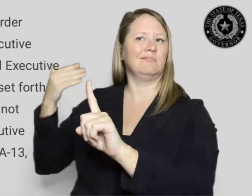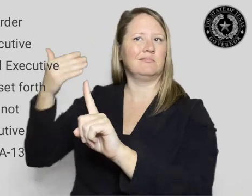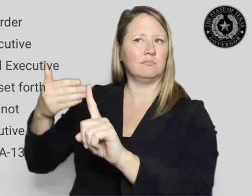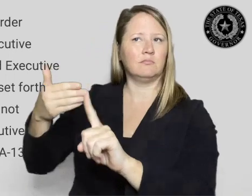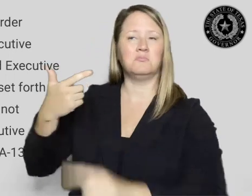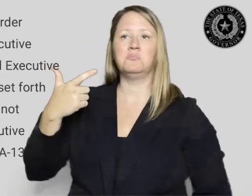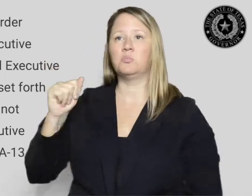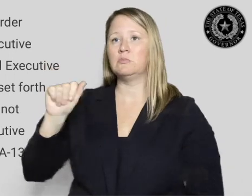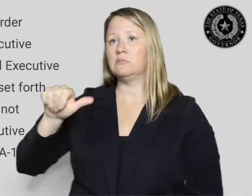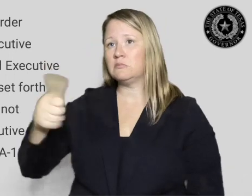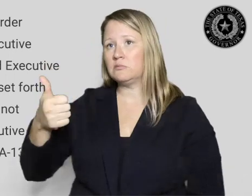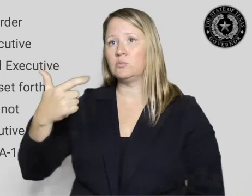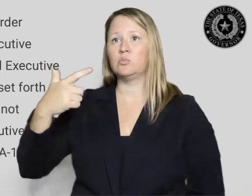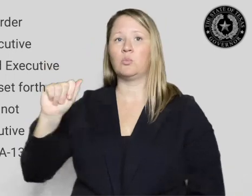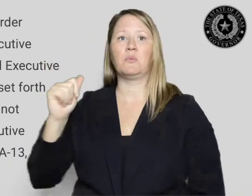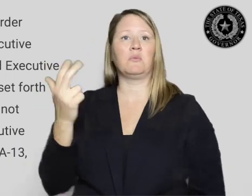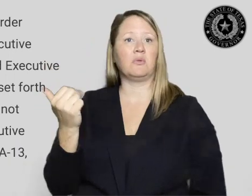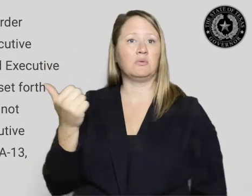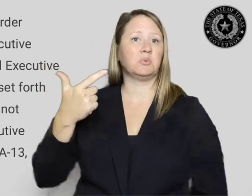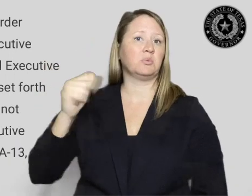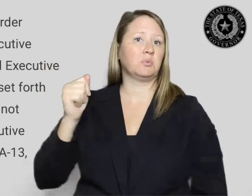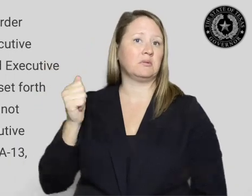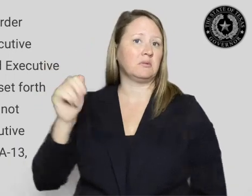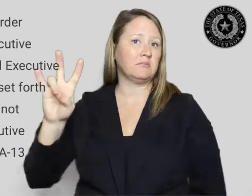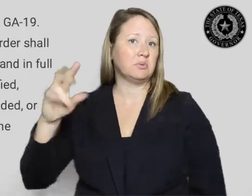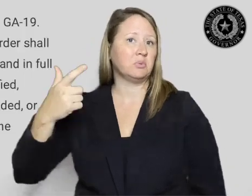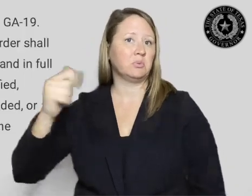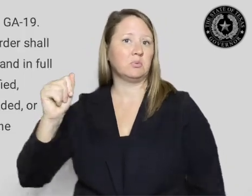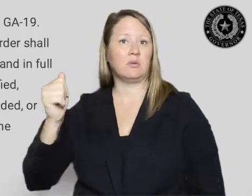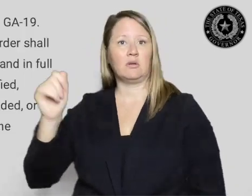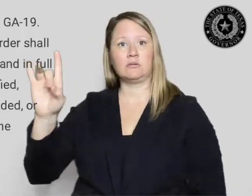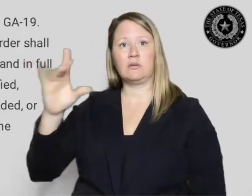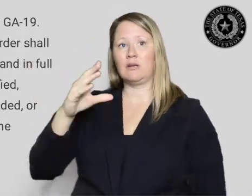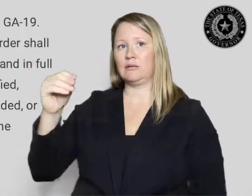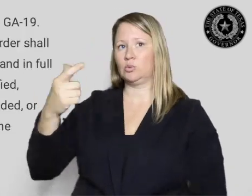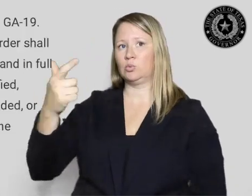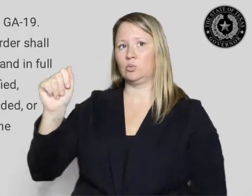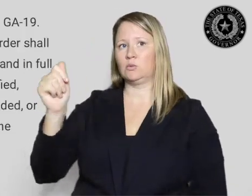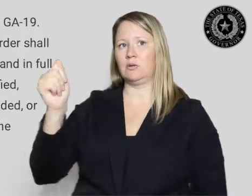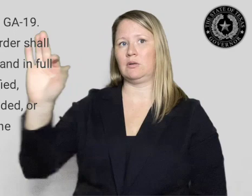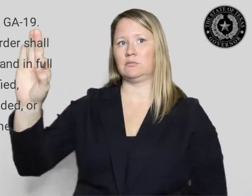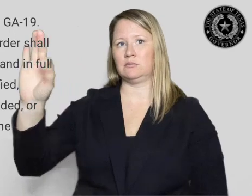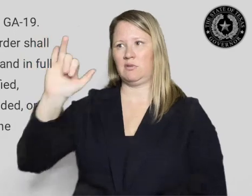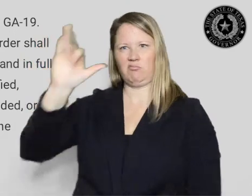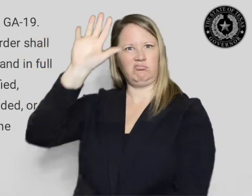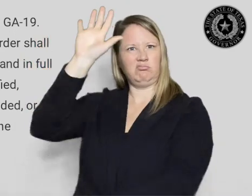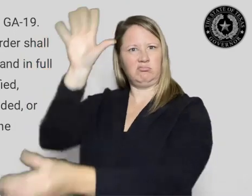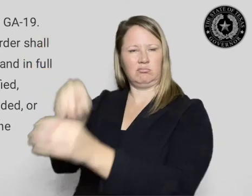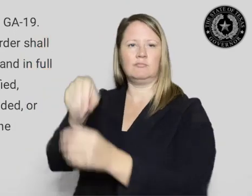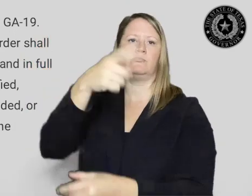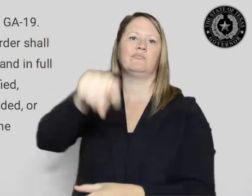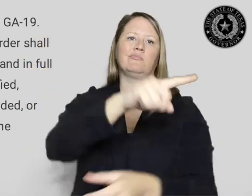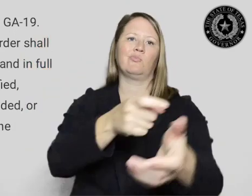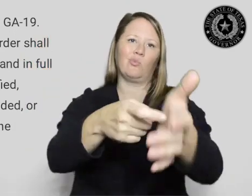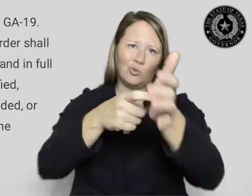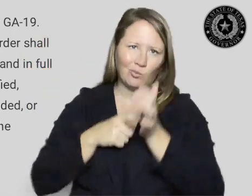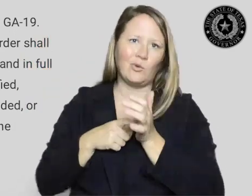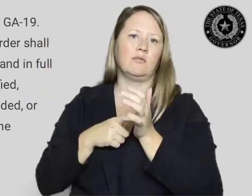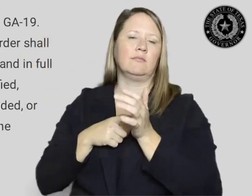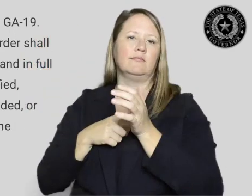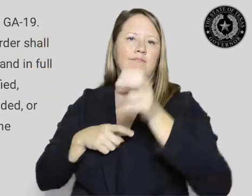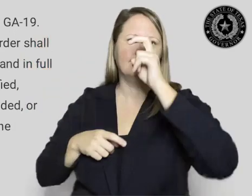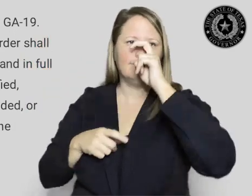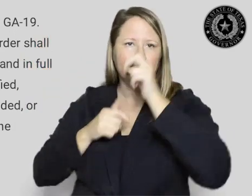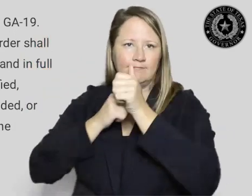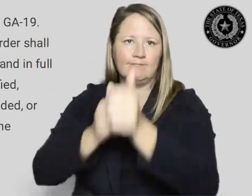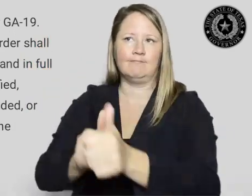not supersede Executive Orders GA-10, GA-13, GA-17, GA-18, or GA-19.